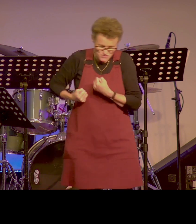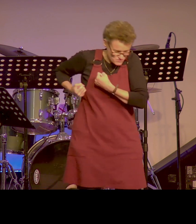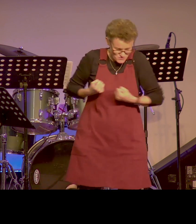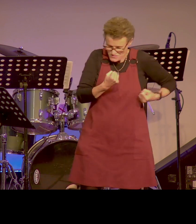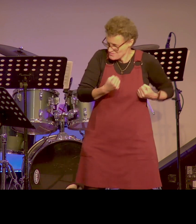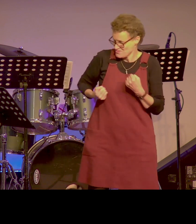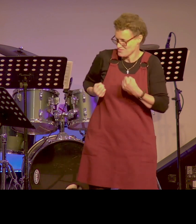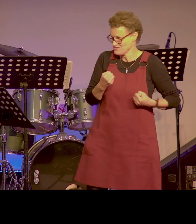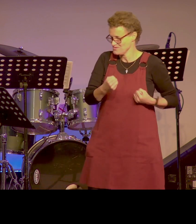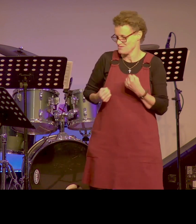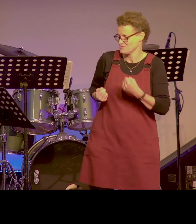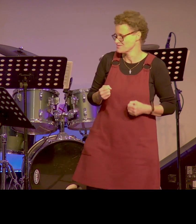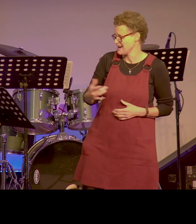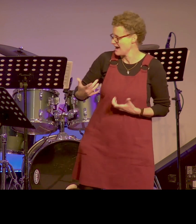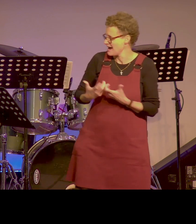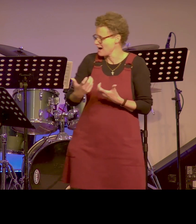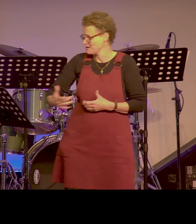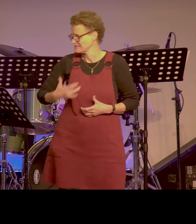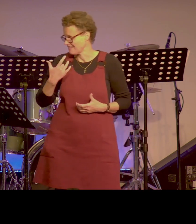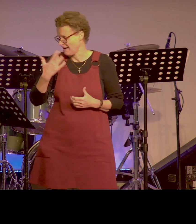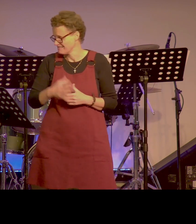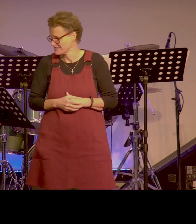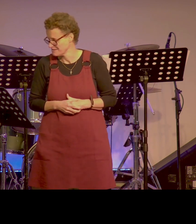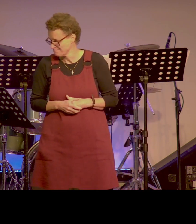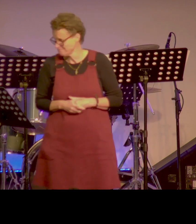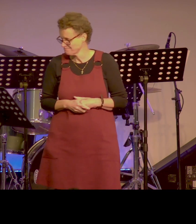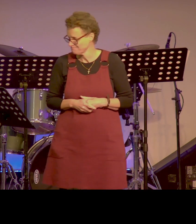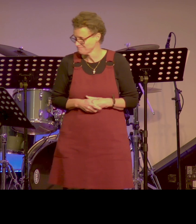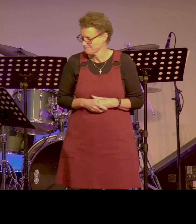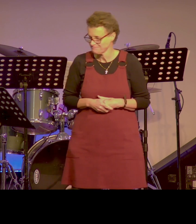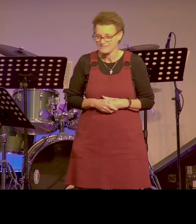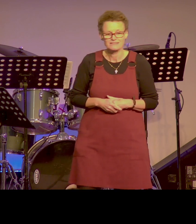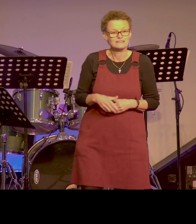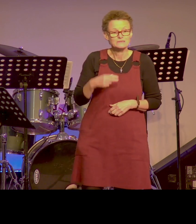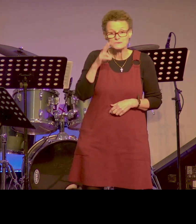So we're going to see how they go through and how they survive.